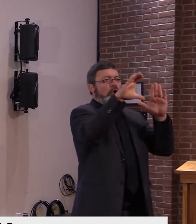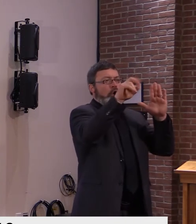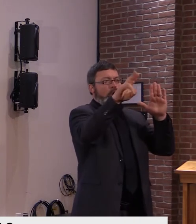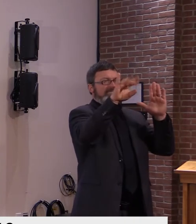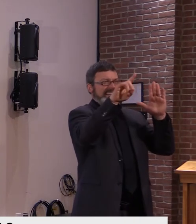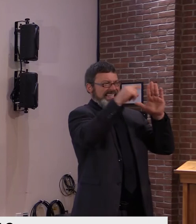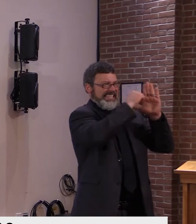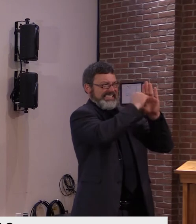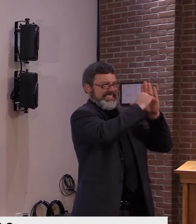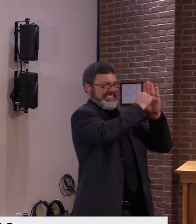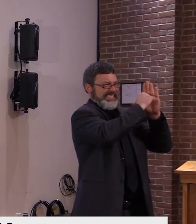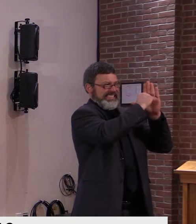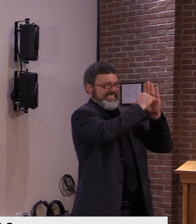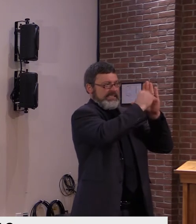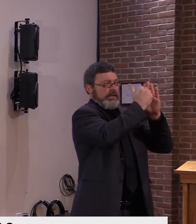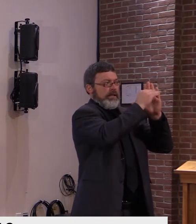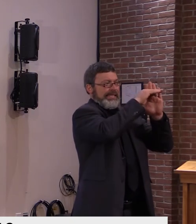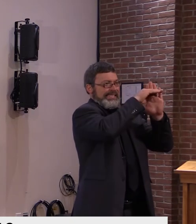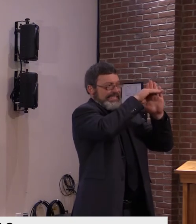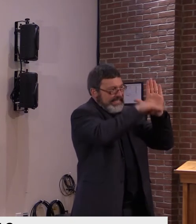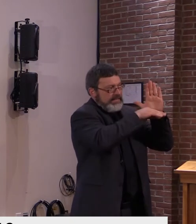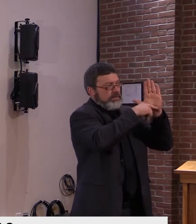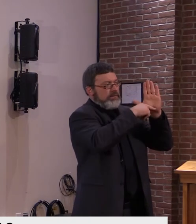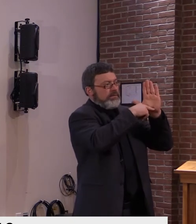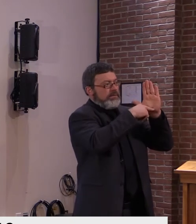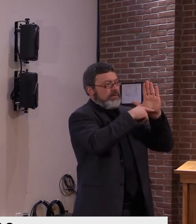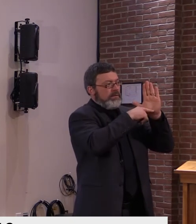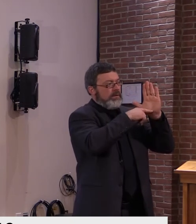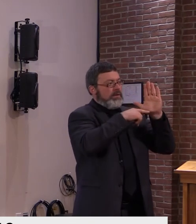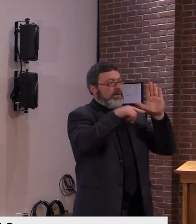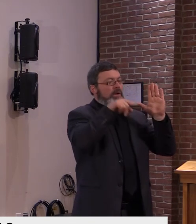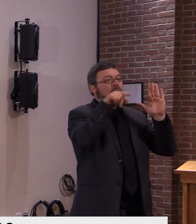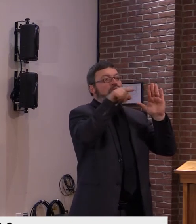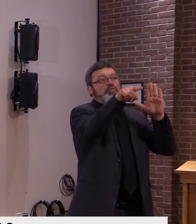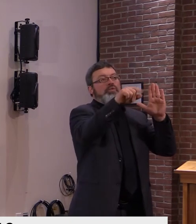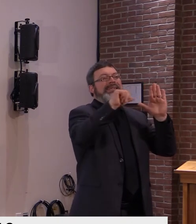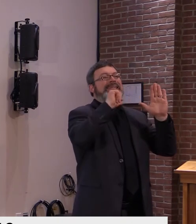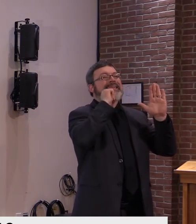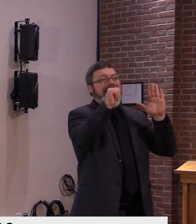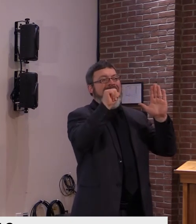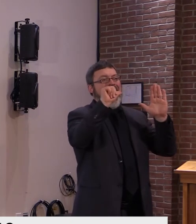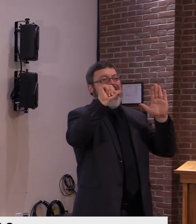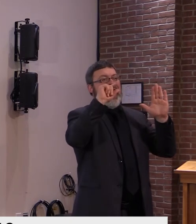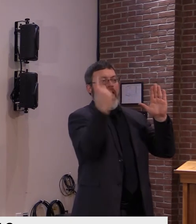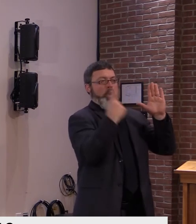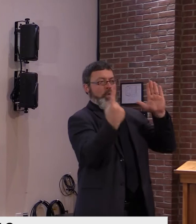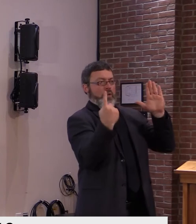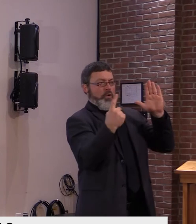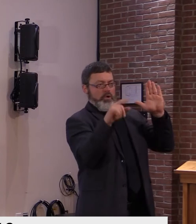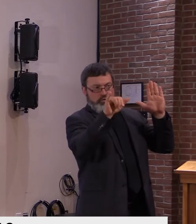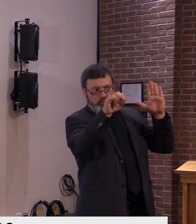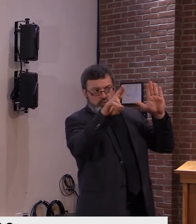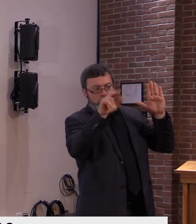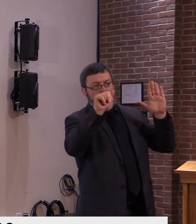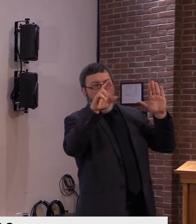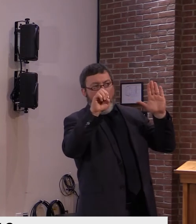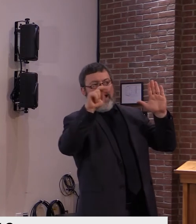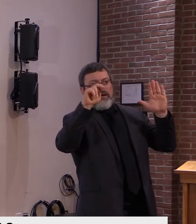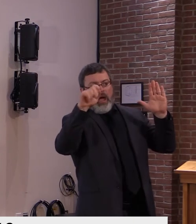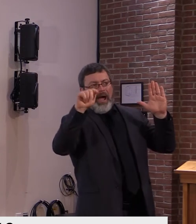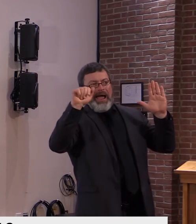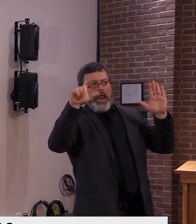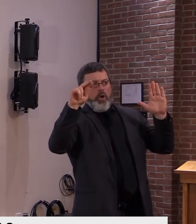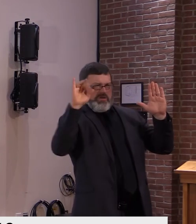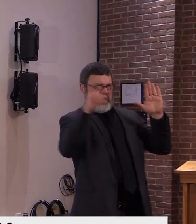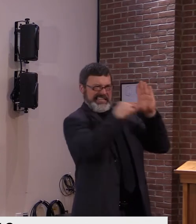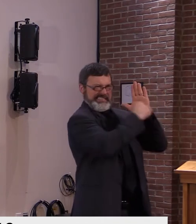section that says, you're not alone. And it gives you all the various listings where you can reach out to